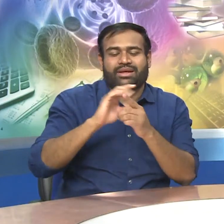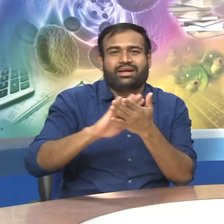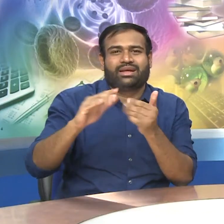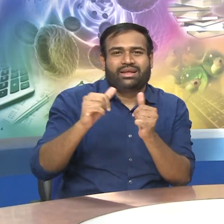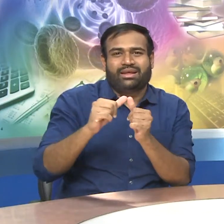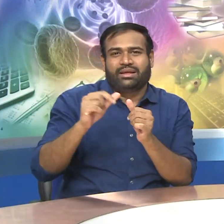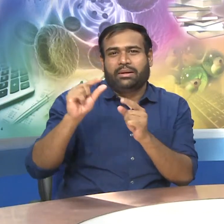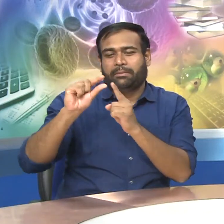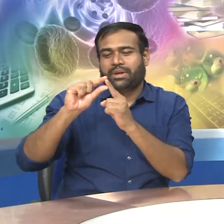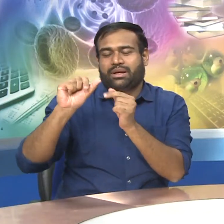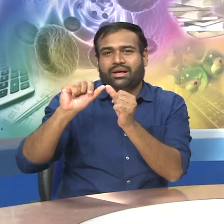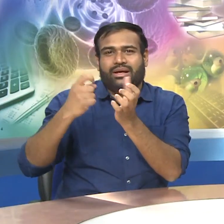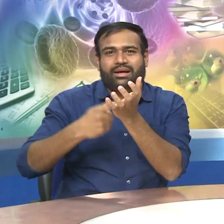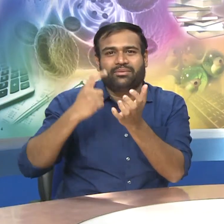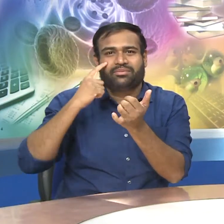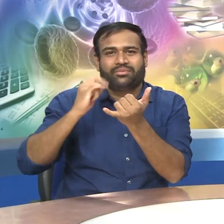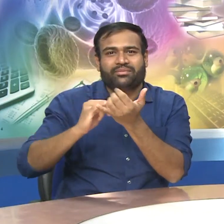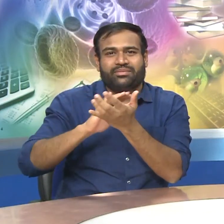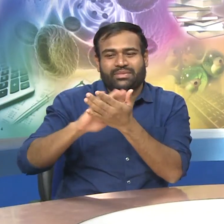the state legislature.